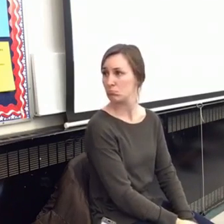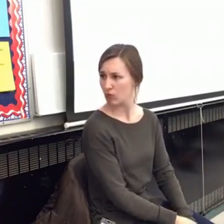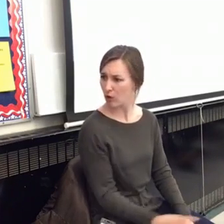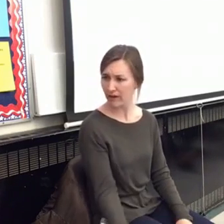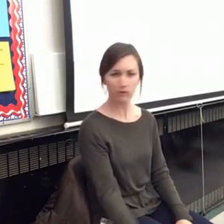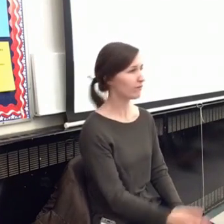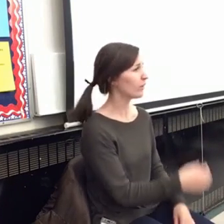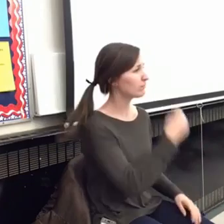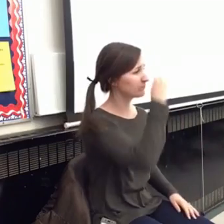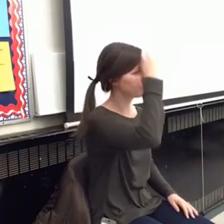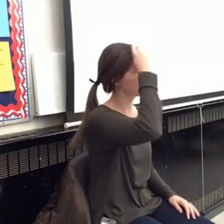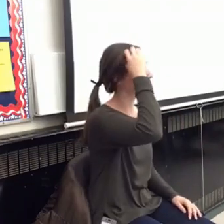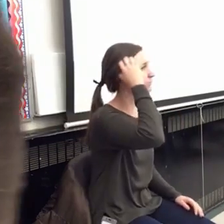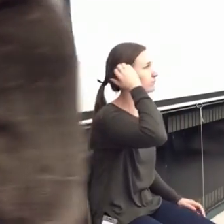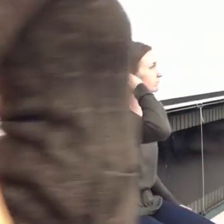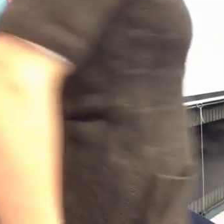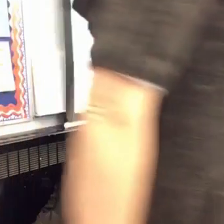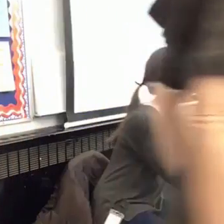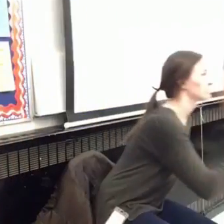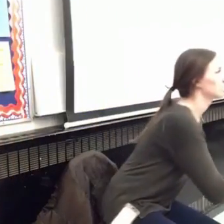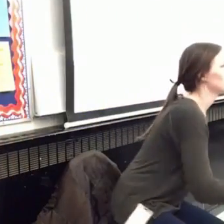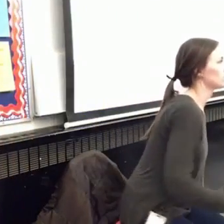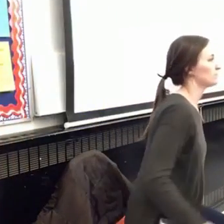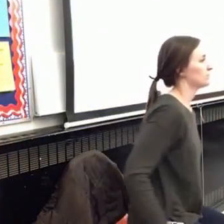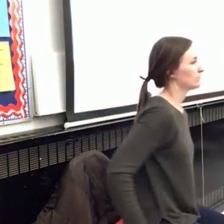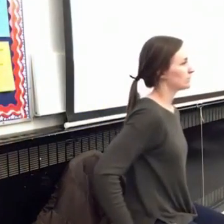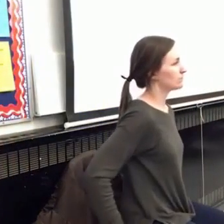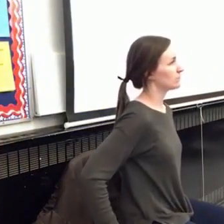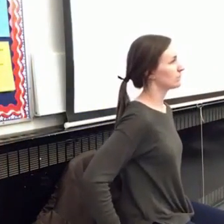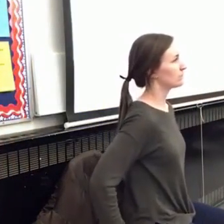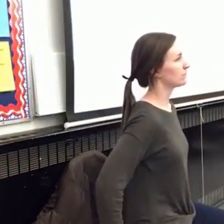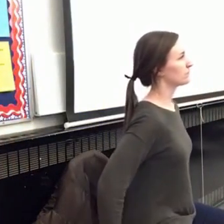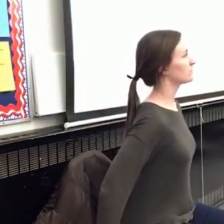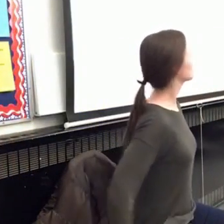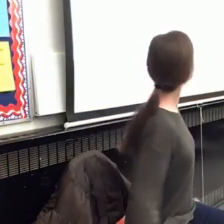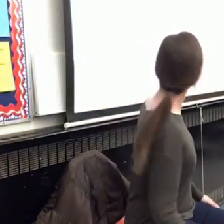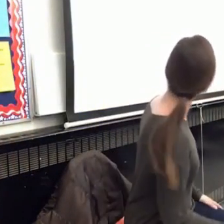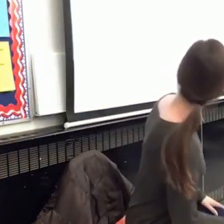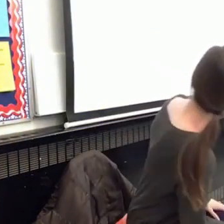No, it's not a wolf. It's a German Shepherd.